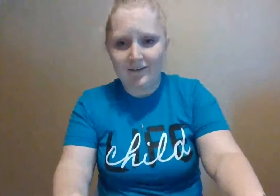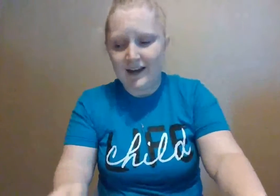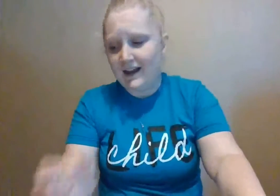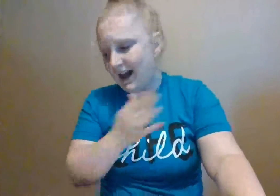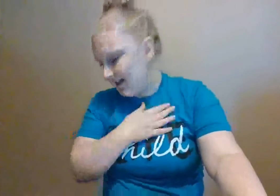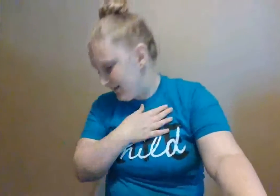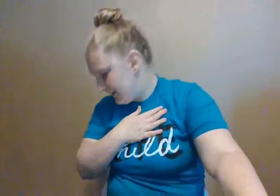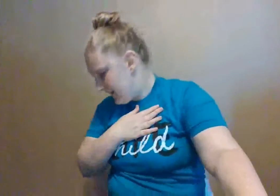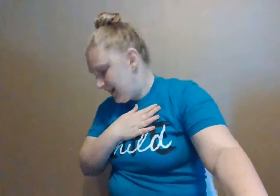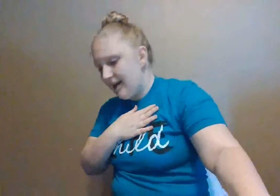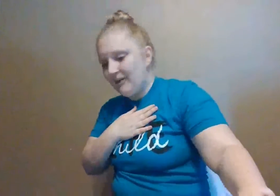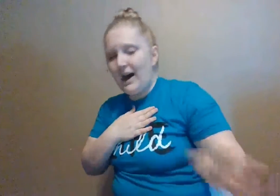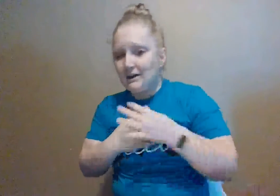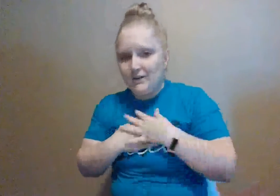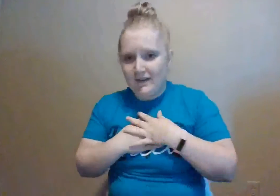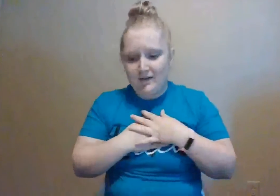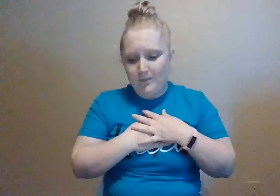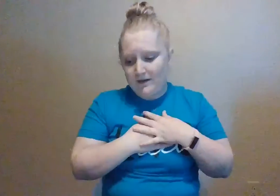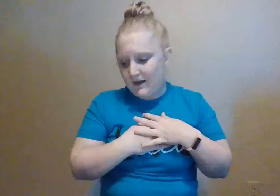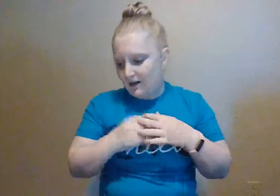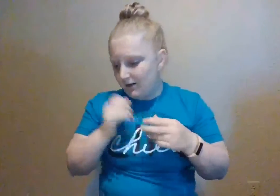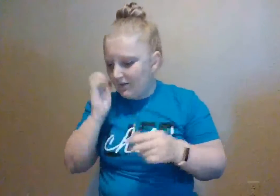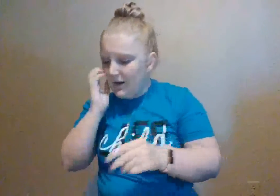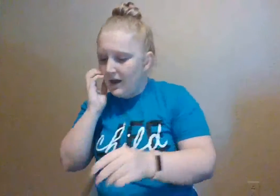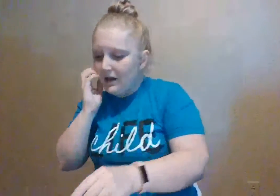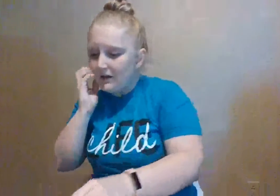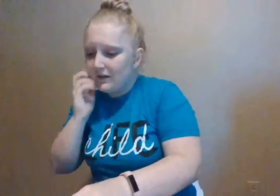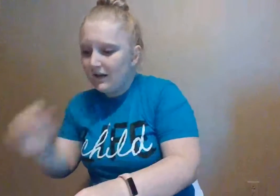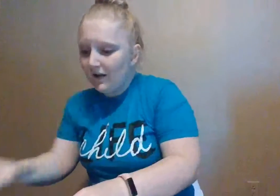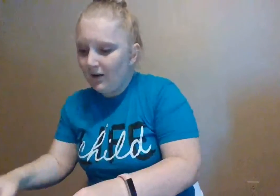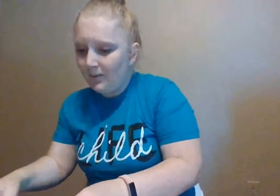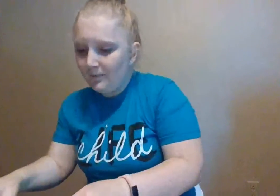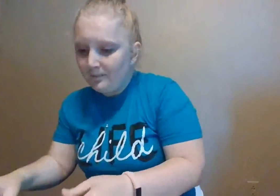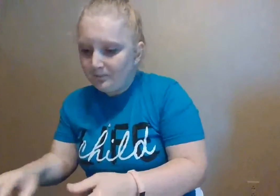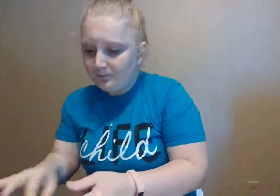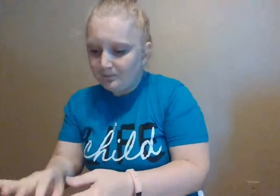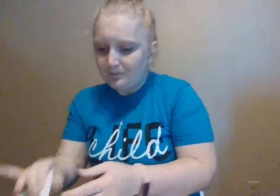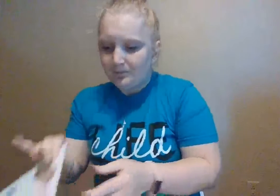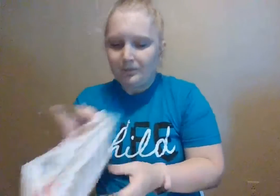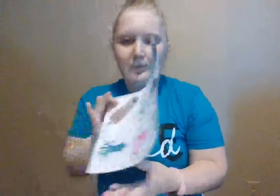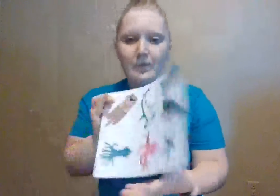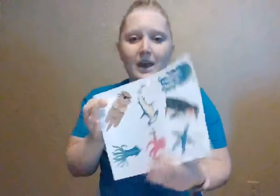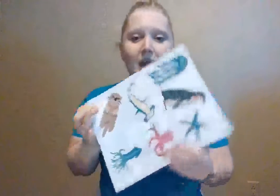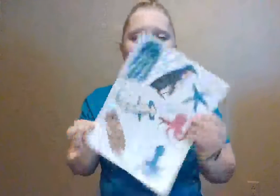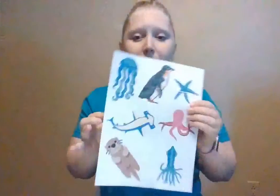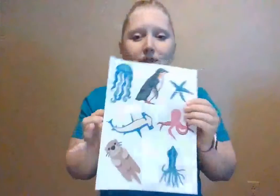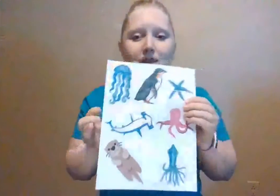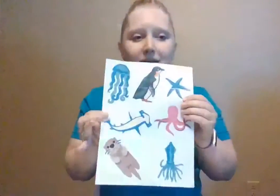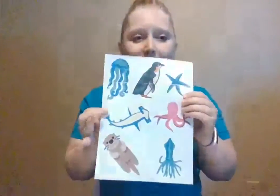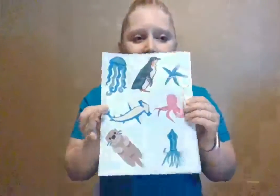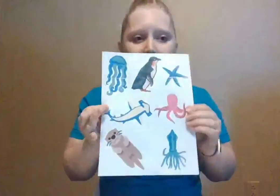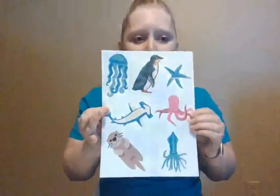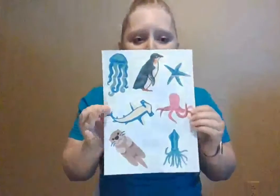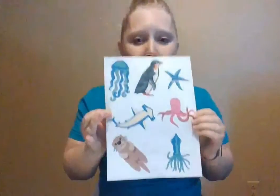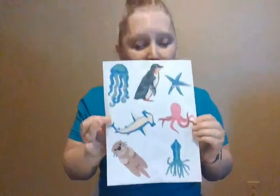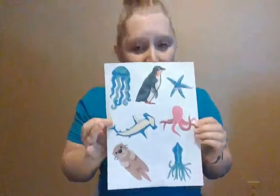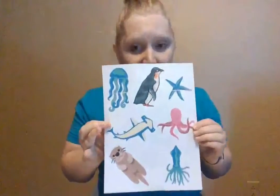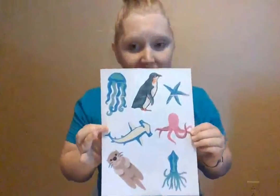activity, if I do say so myself. So I posted some pictures